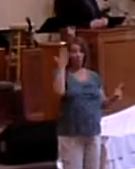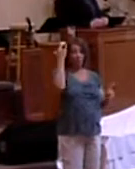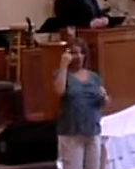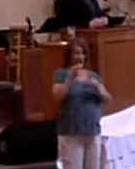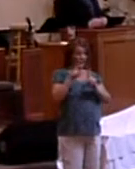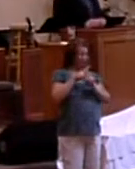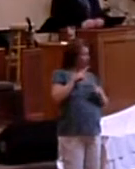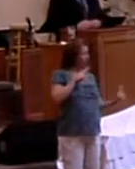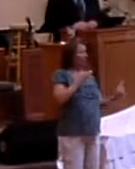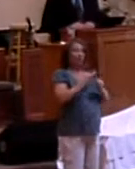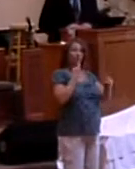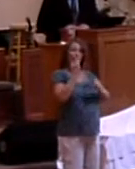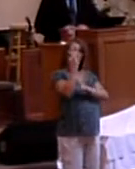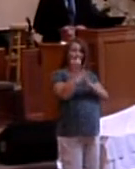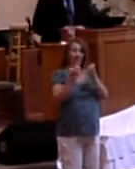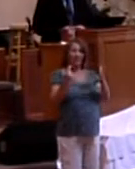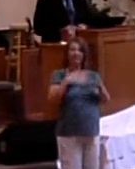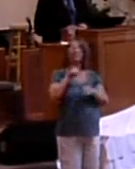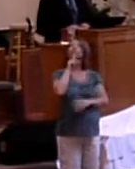that we know is for certain?